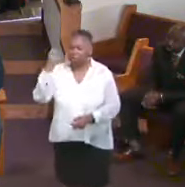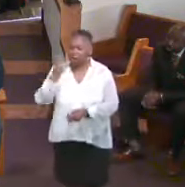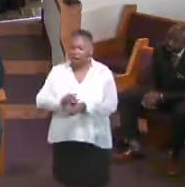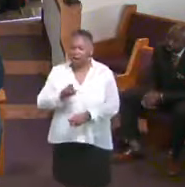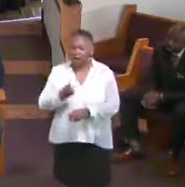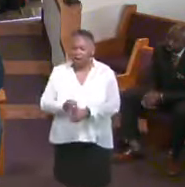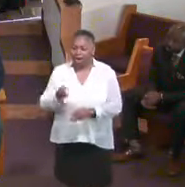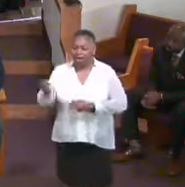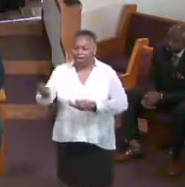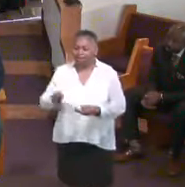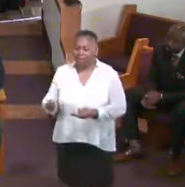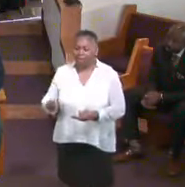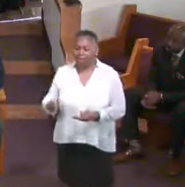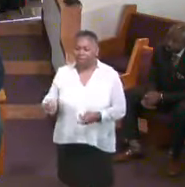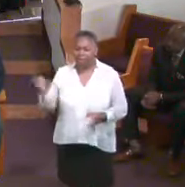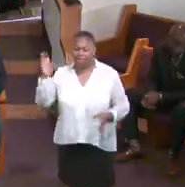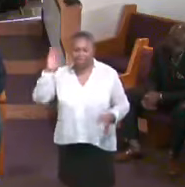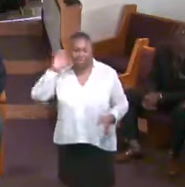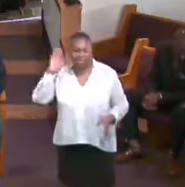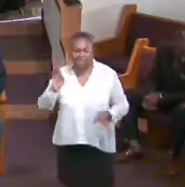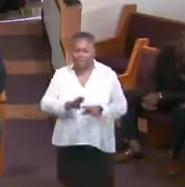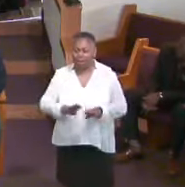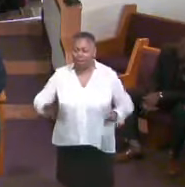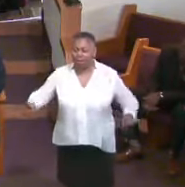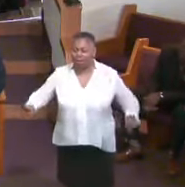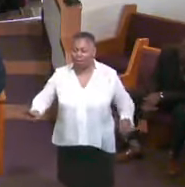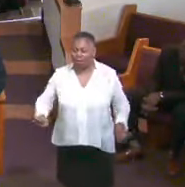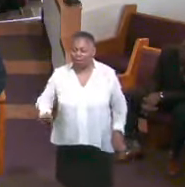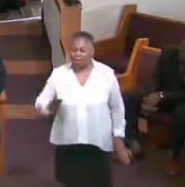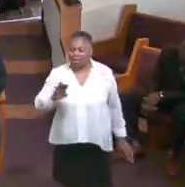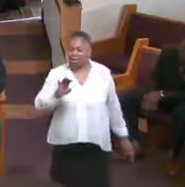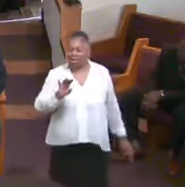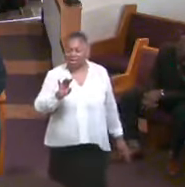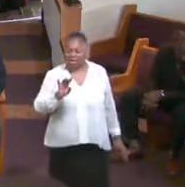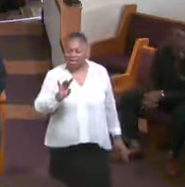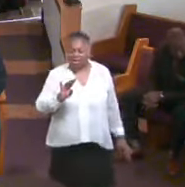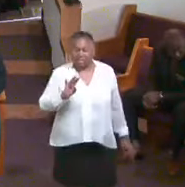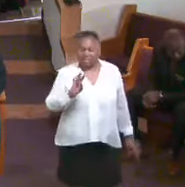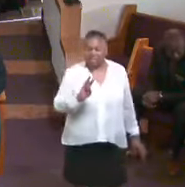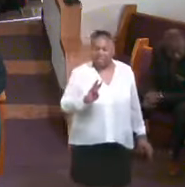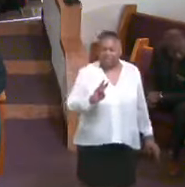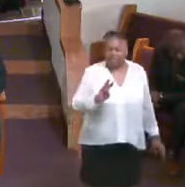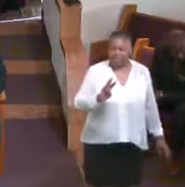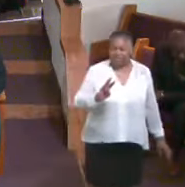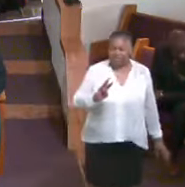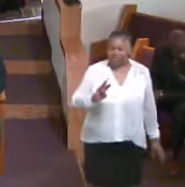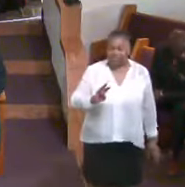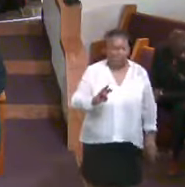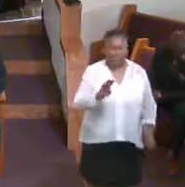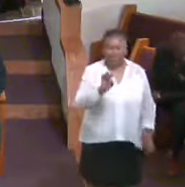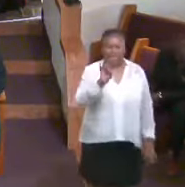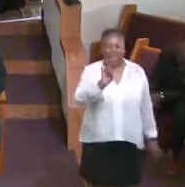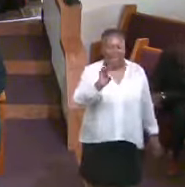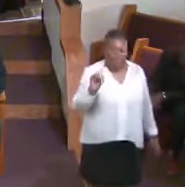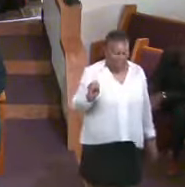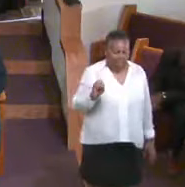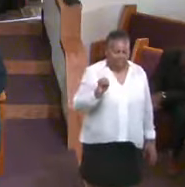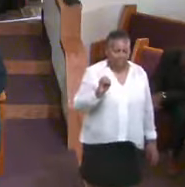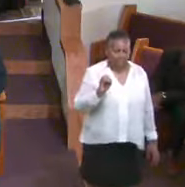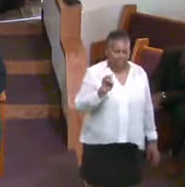soundboard. Amen. At 79, 80 years young, he's back there working it out. Amen. And so we thank God for